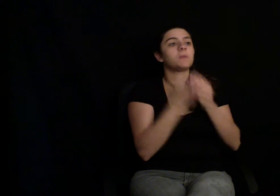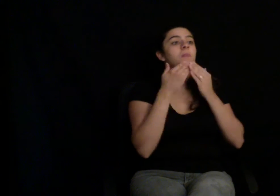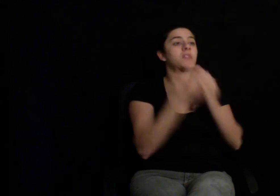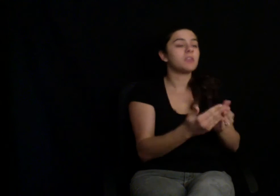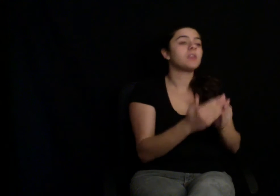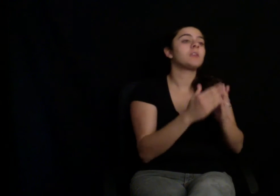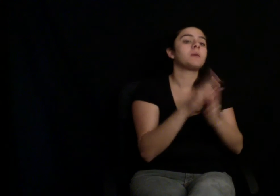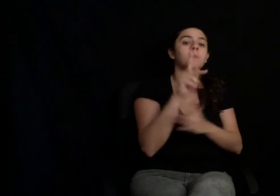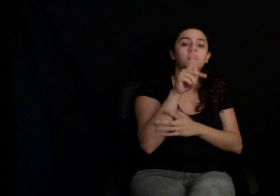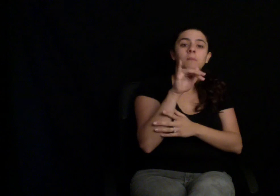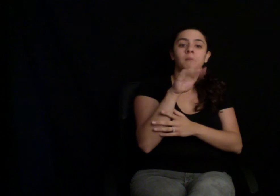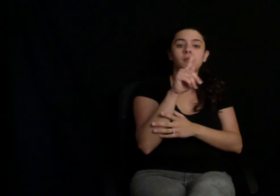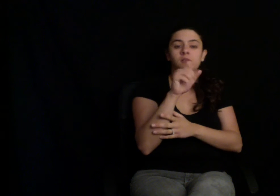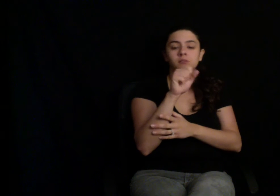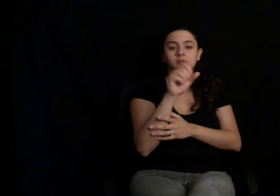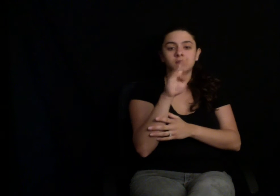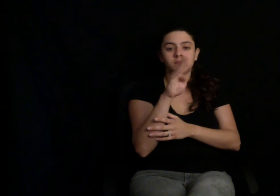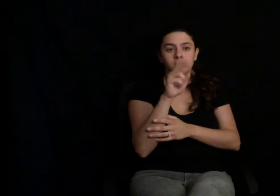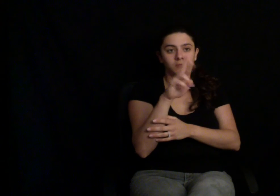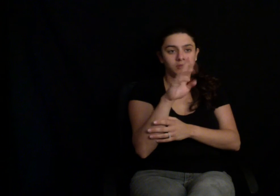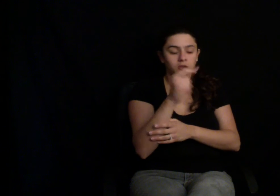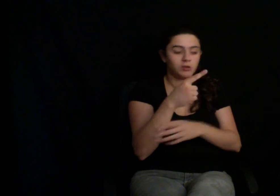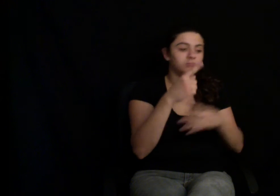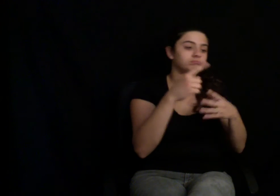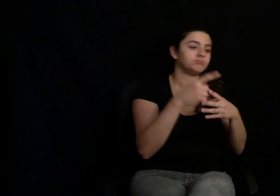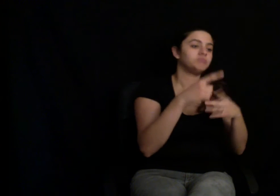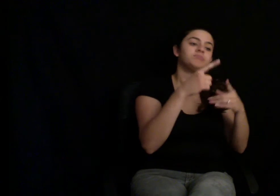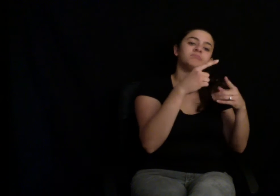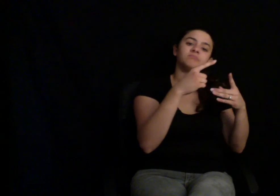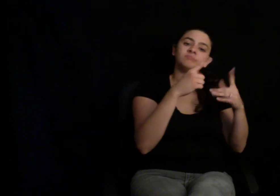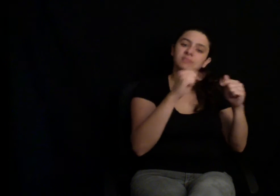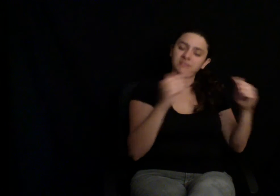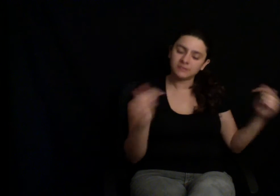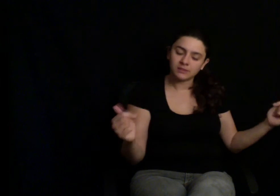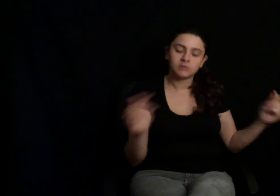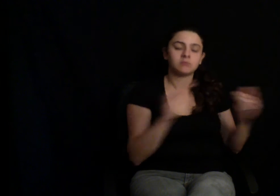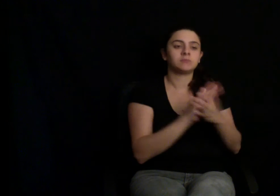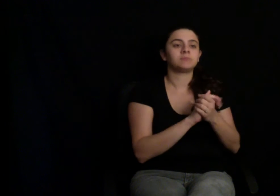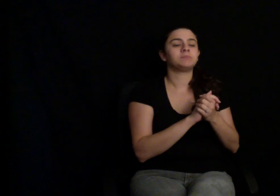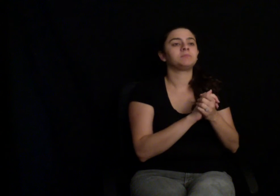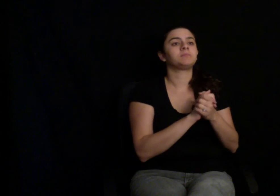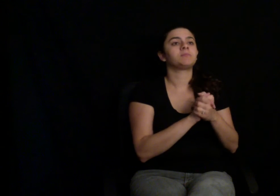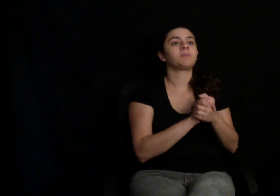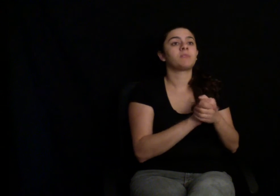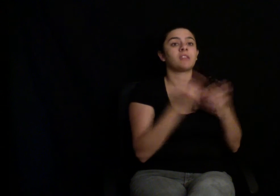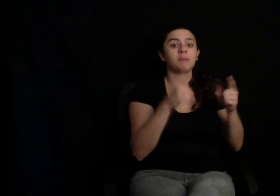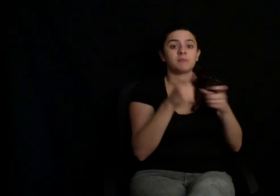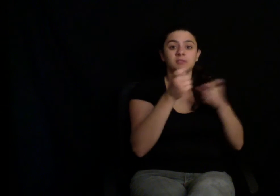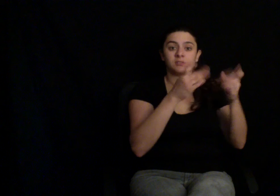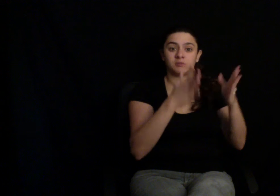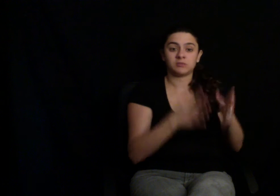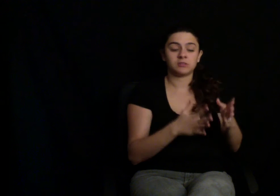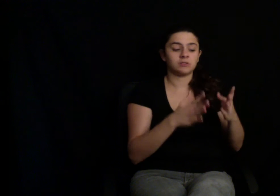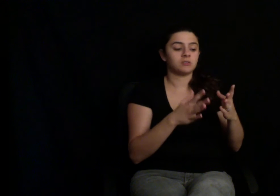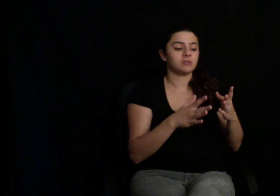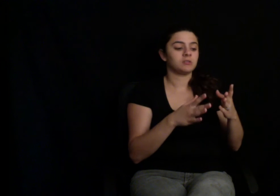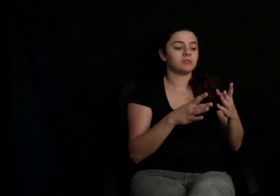so accommodating to the shooting, and just introduce everybody. So Christopher McQuarrie, the director of Jack Reacher, came into the theater in front of the